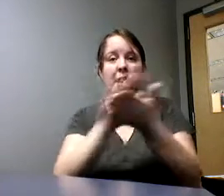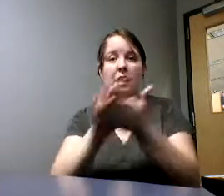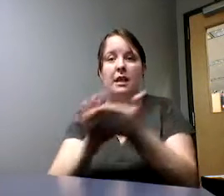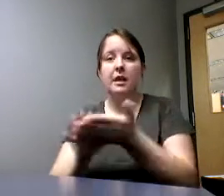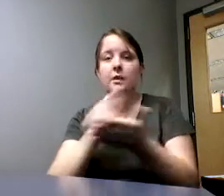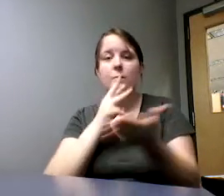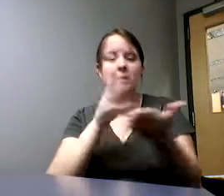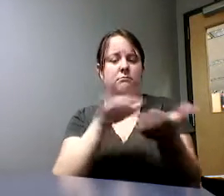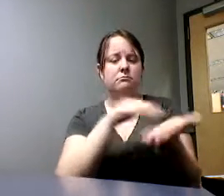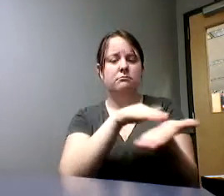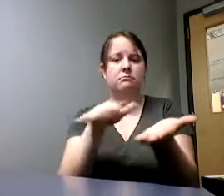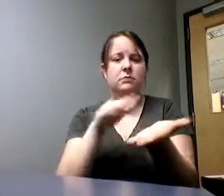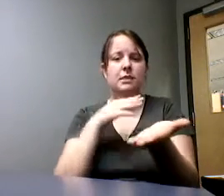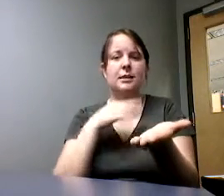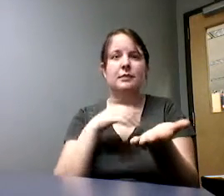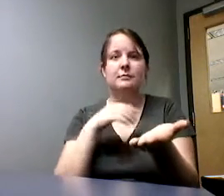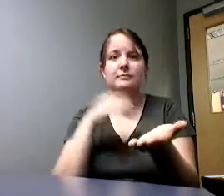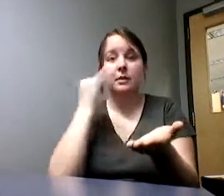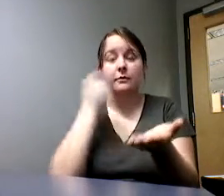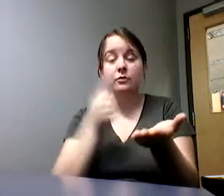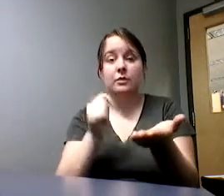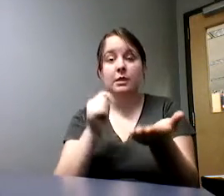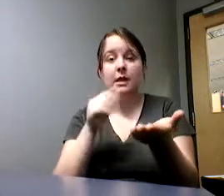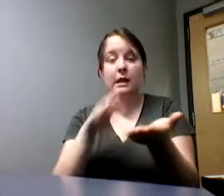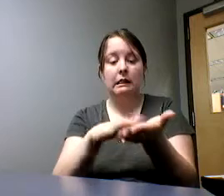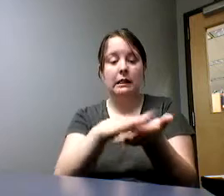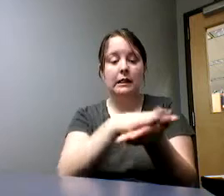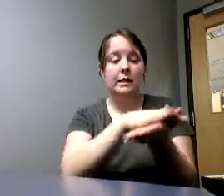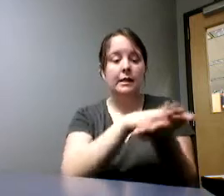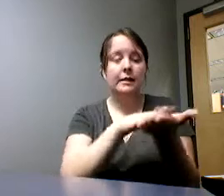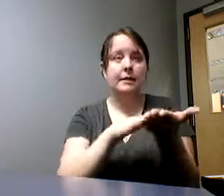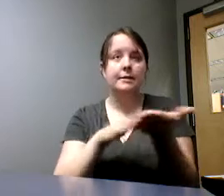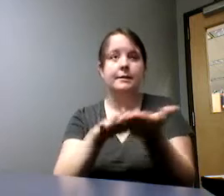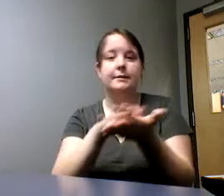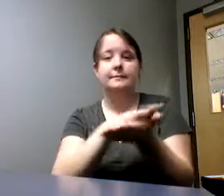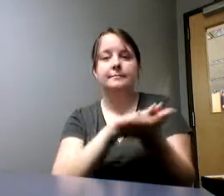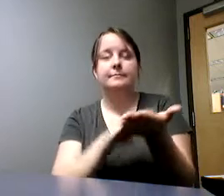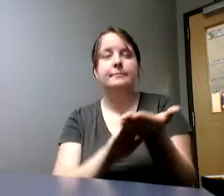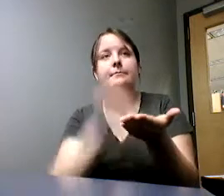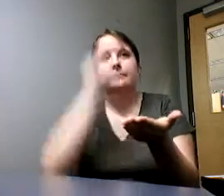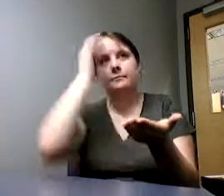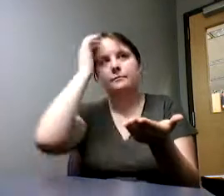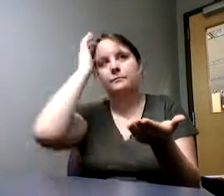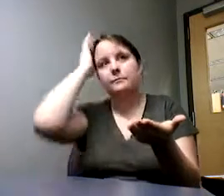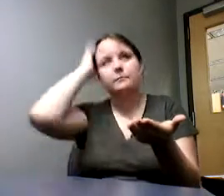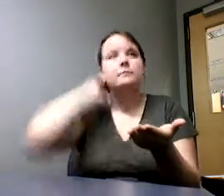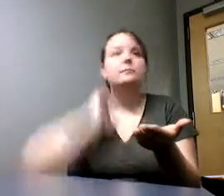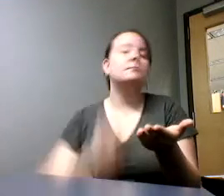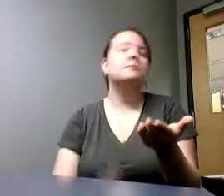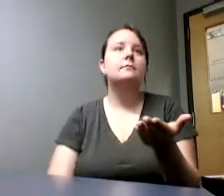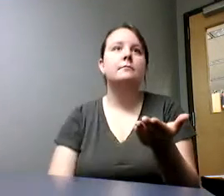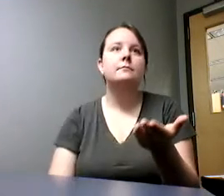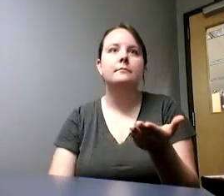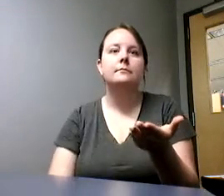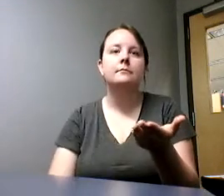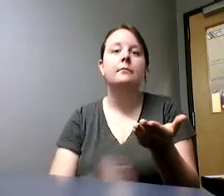pick anything else up. It's got all these nice little air pockets in here that trap the moisture or the water,